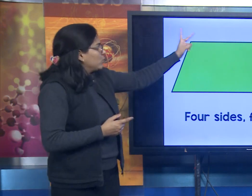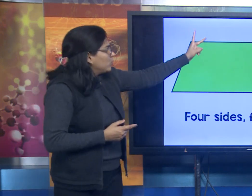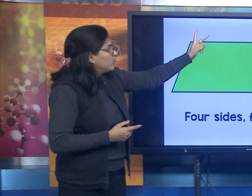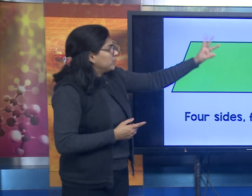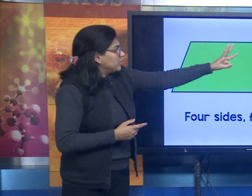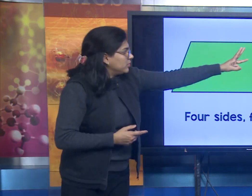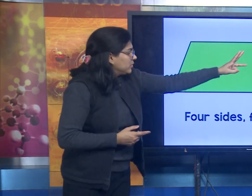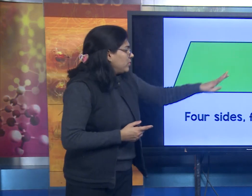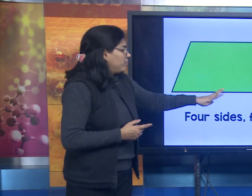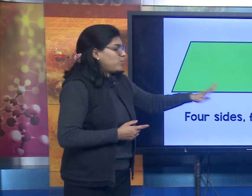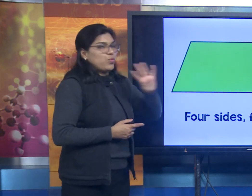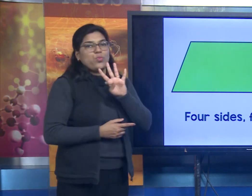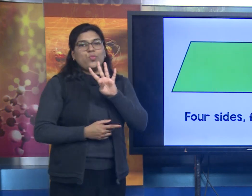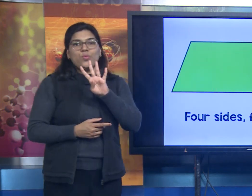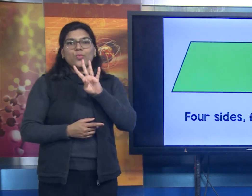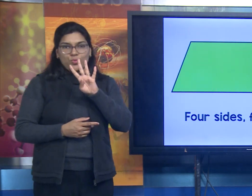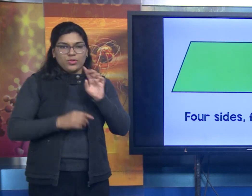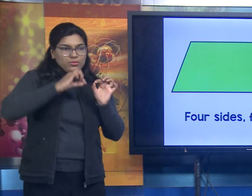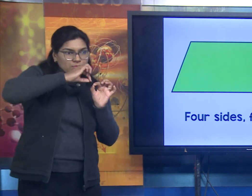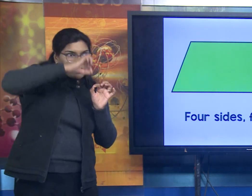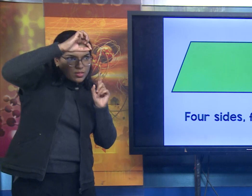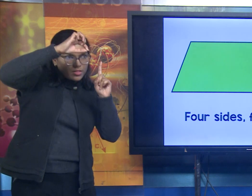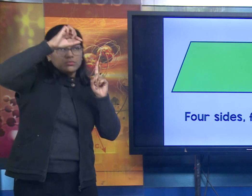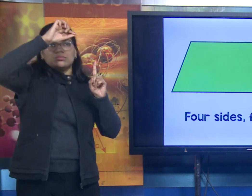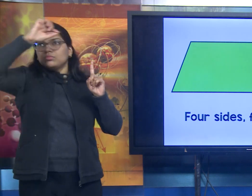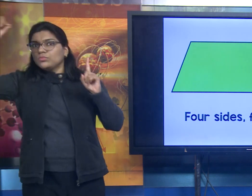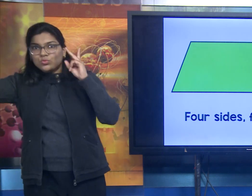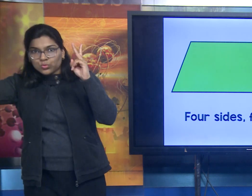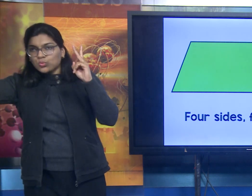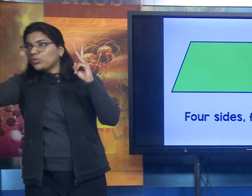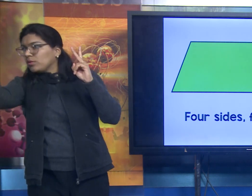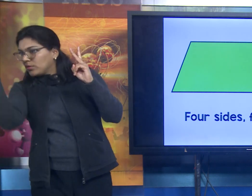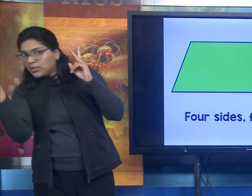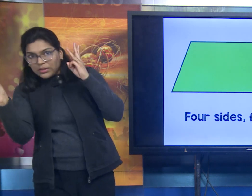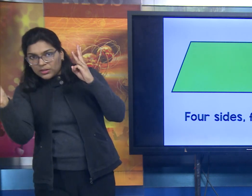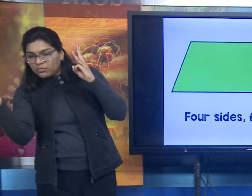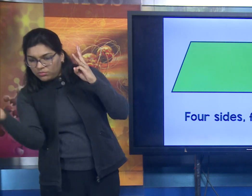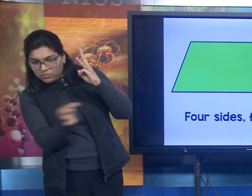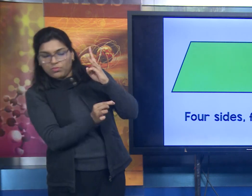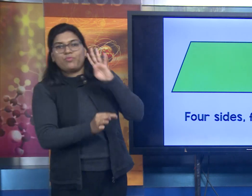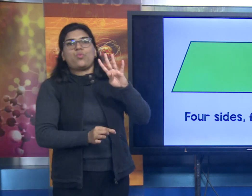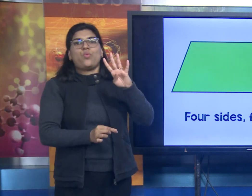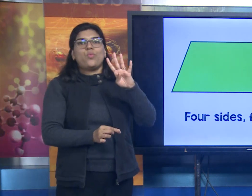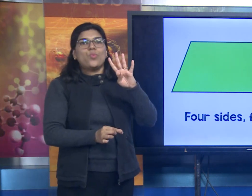four sides here. See 1, 2, 3, 4. First line, second line, third line and fourth line.